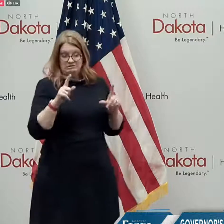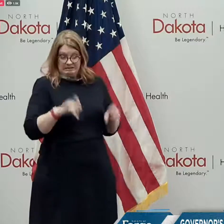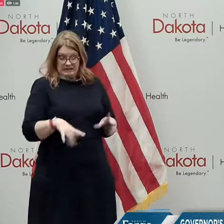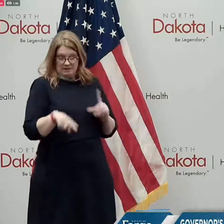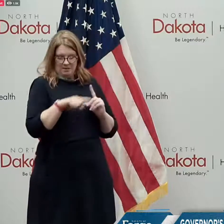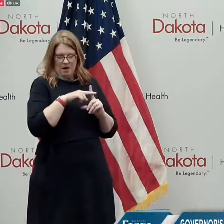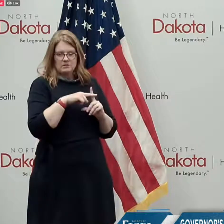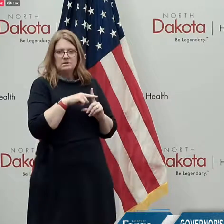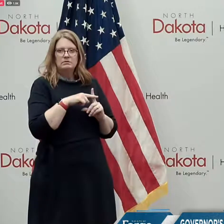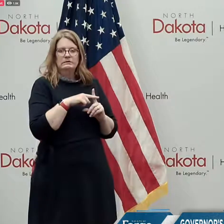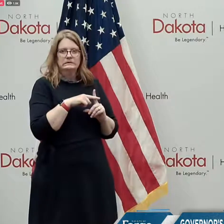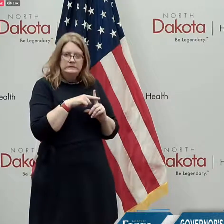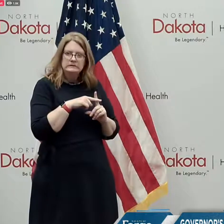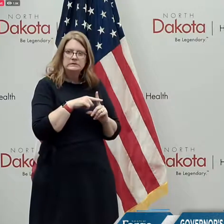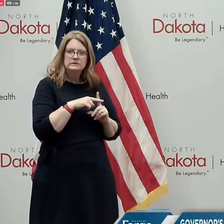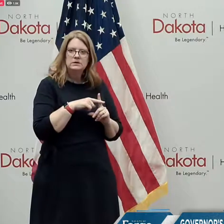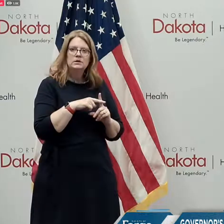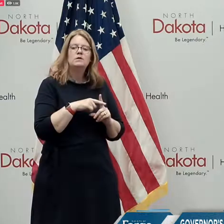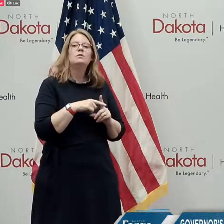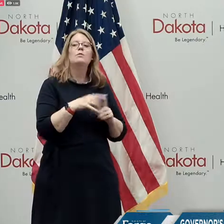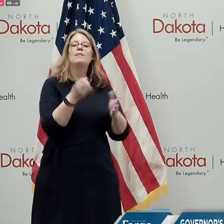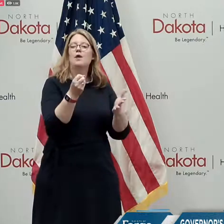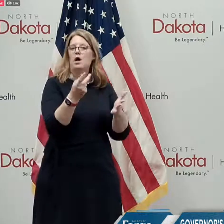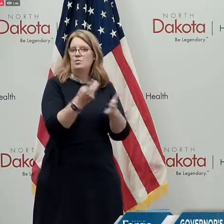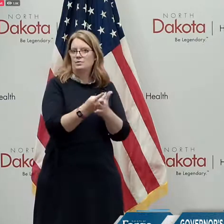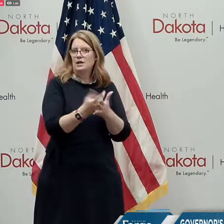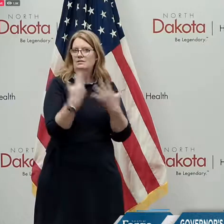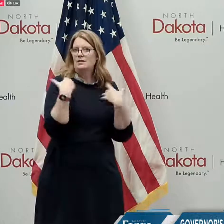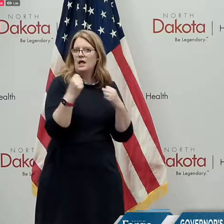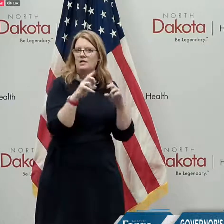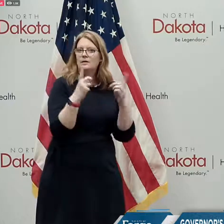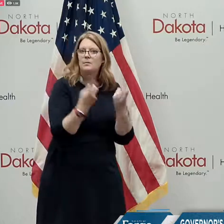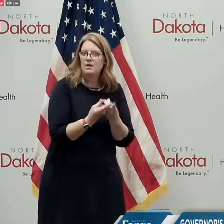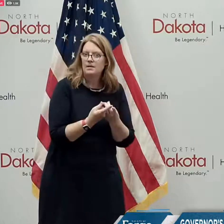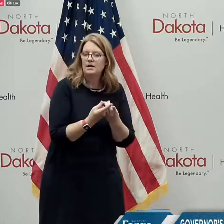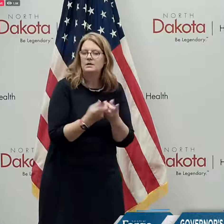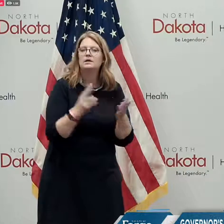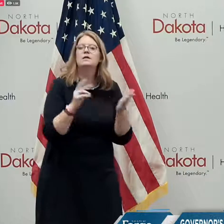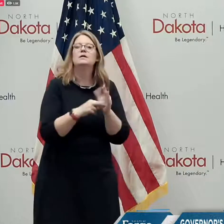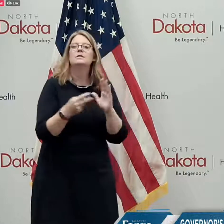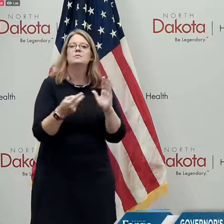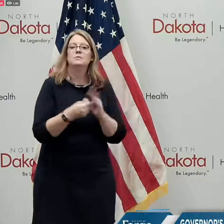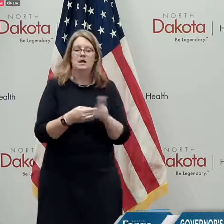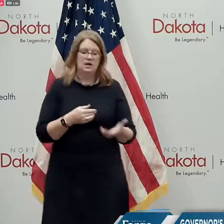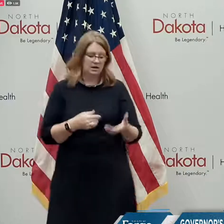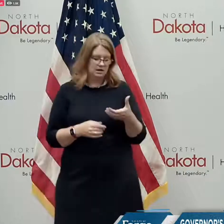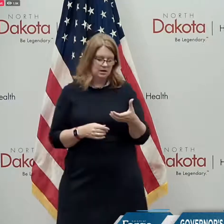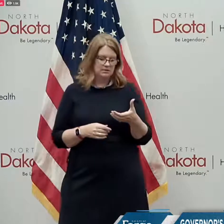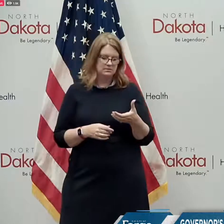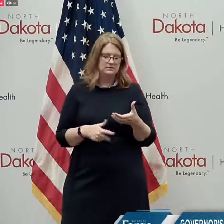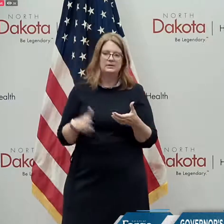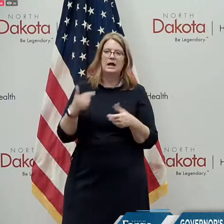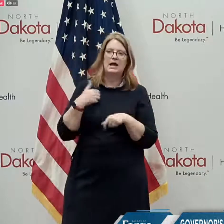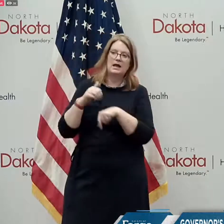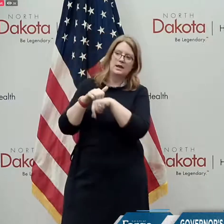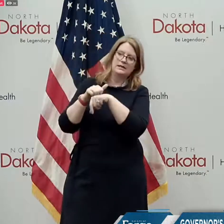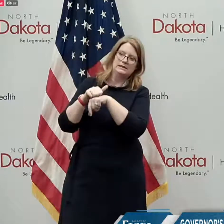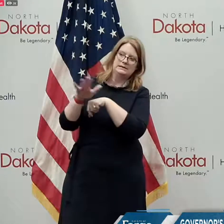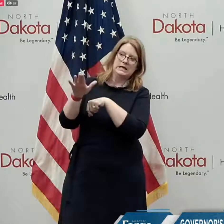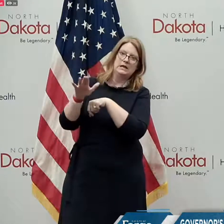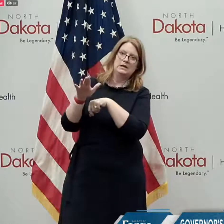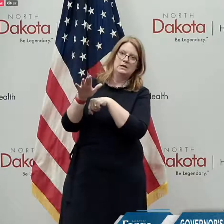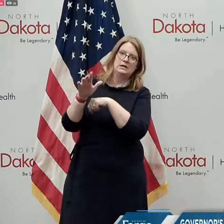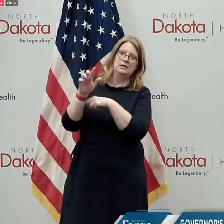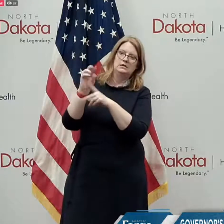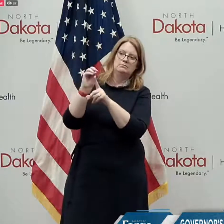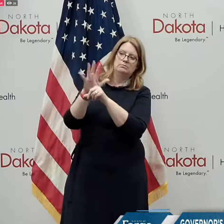the authorization of the health department is allow you to notify those who have been in close